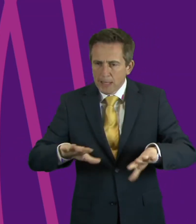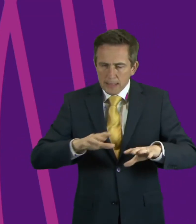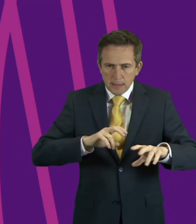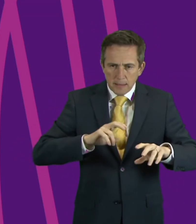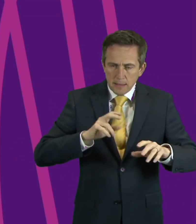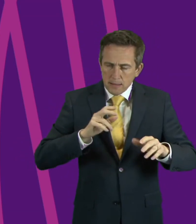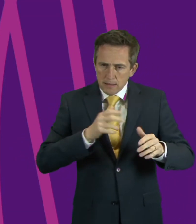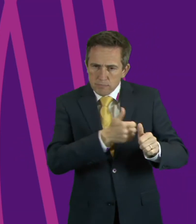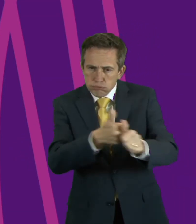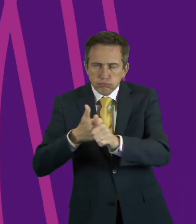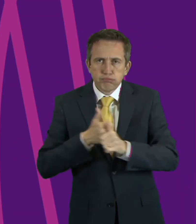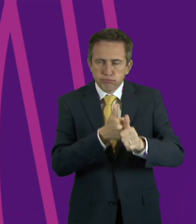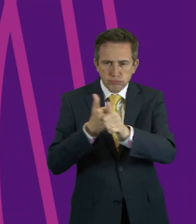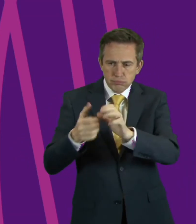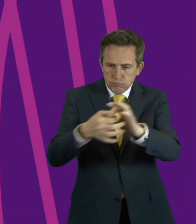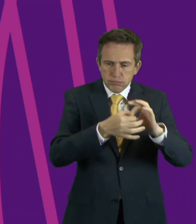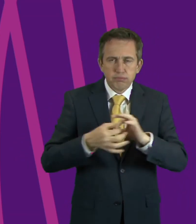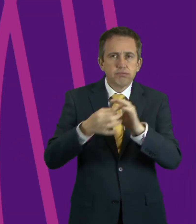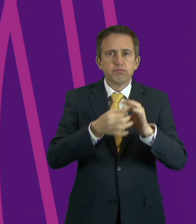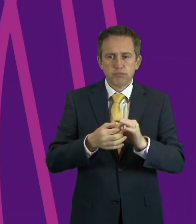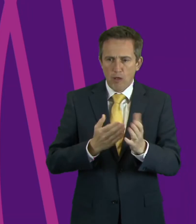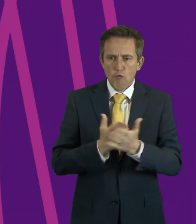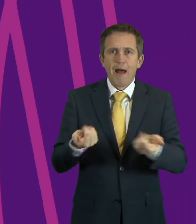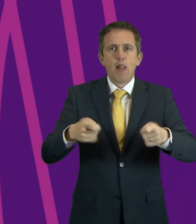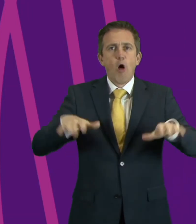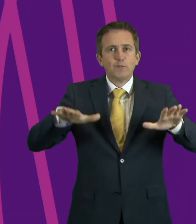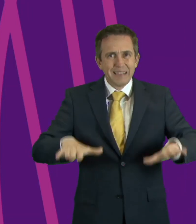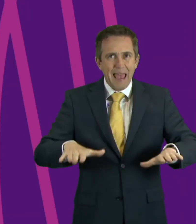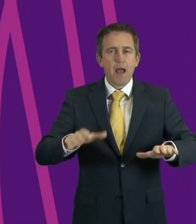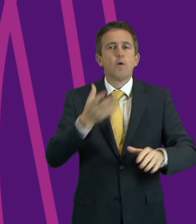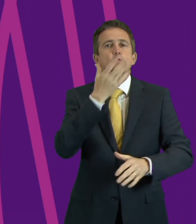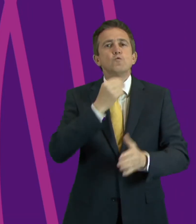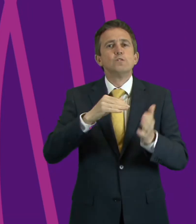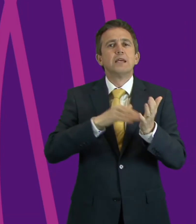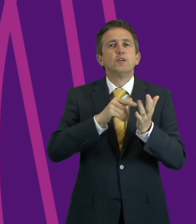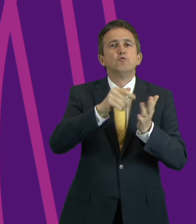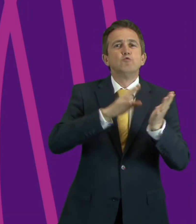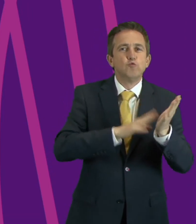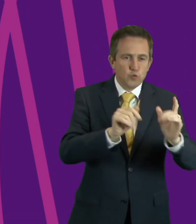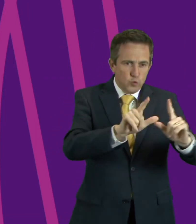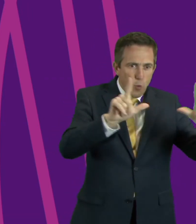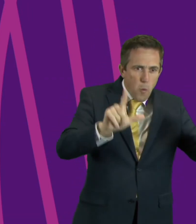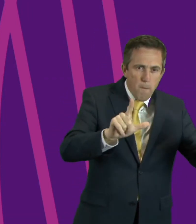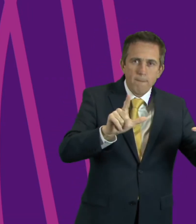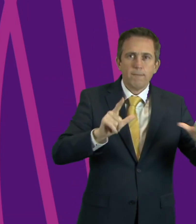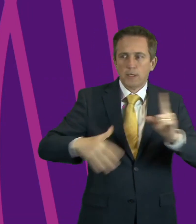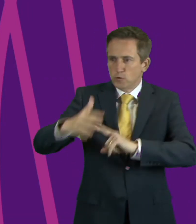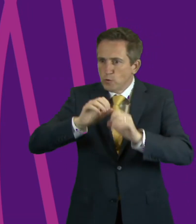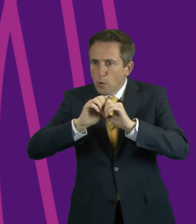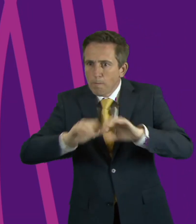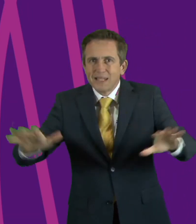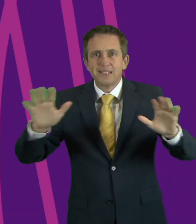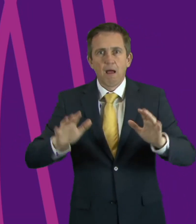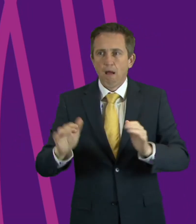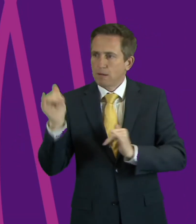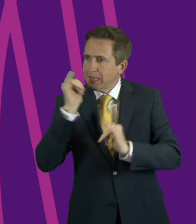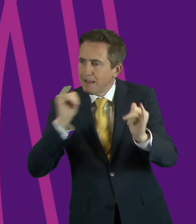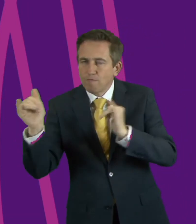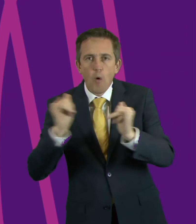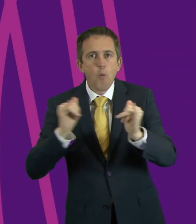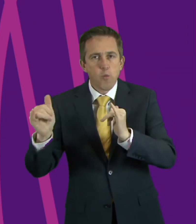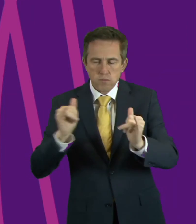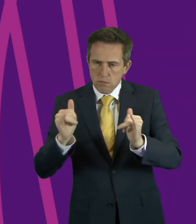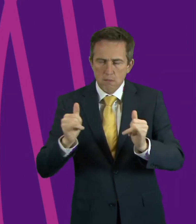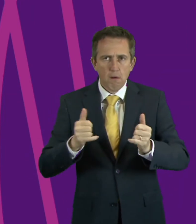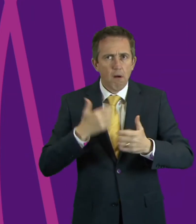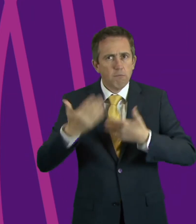Cumbria connected in the midst of lockdown through Zoom, social media and telephone, I read, hear and